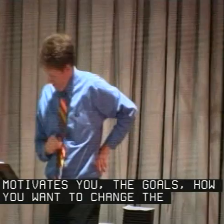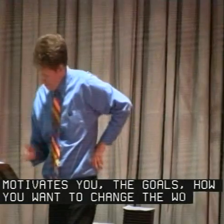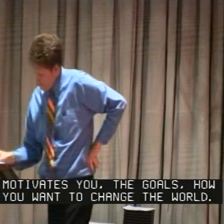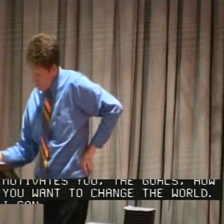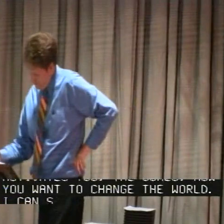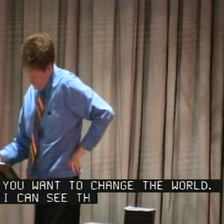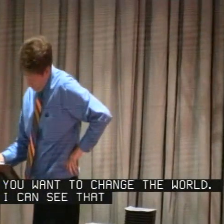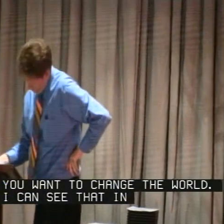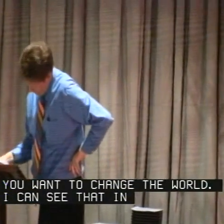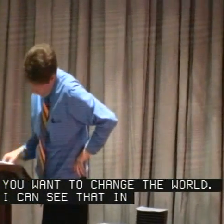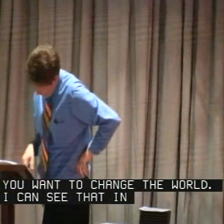I do.